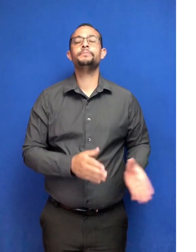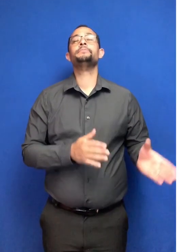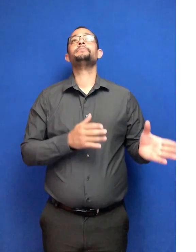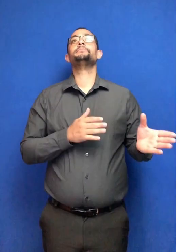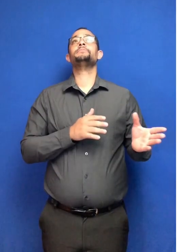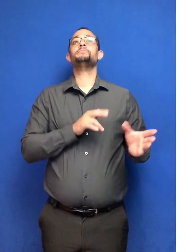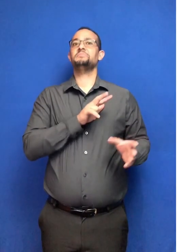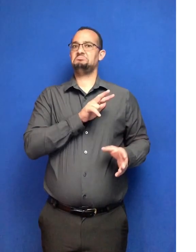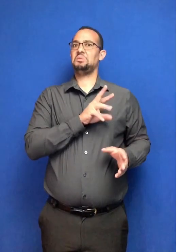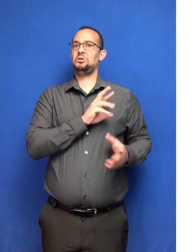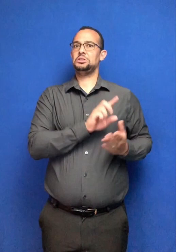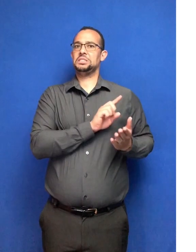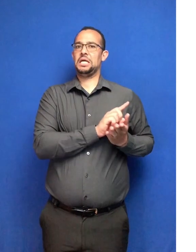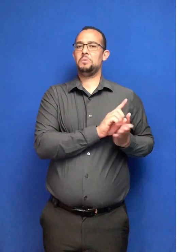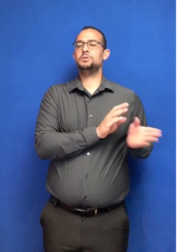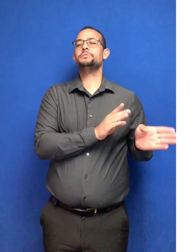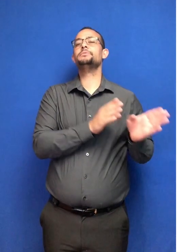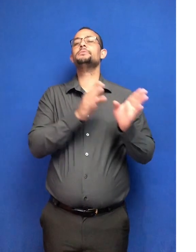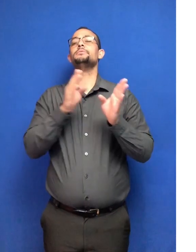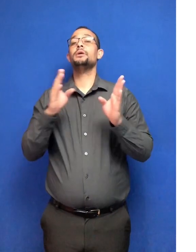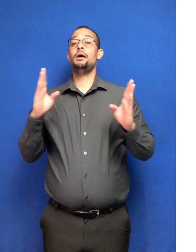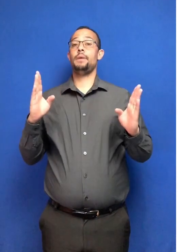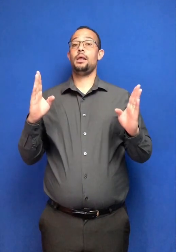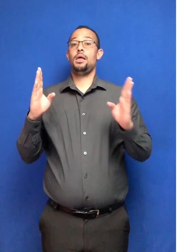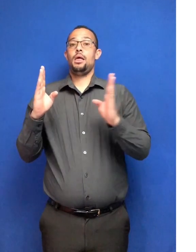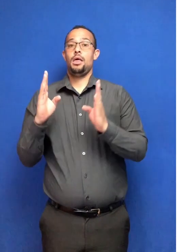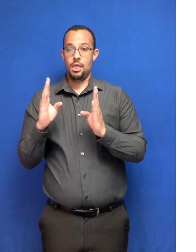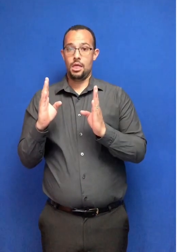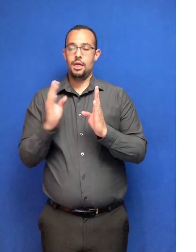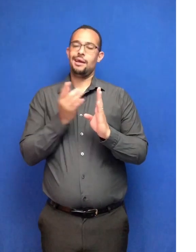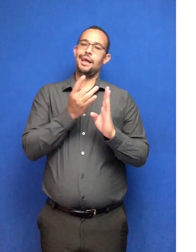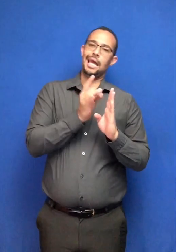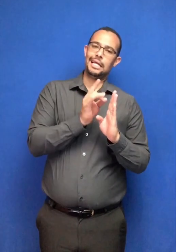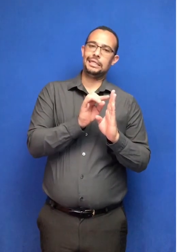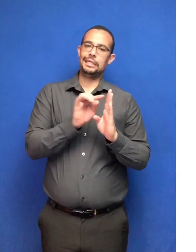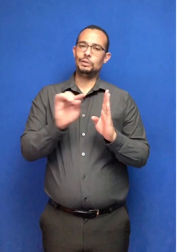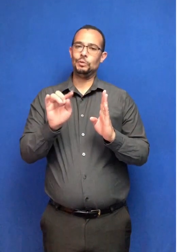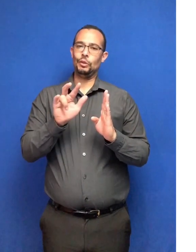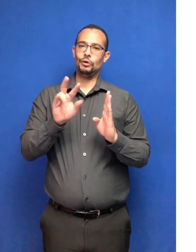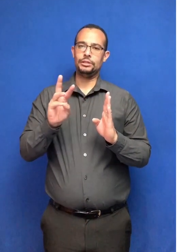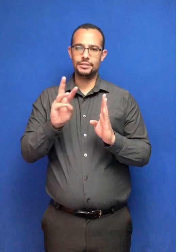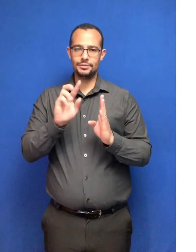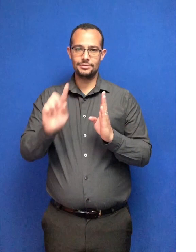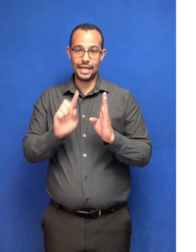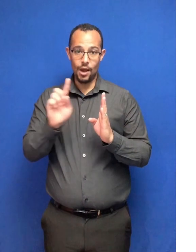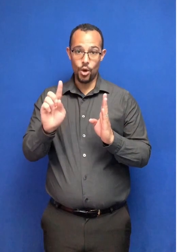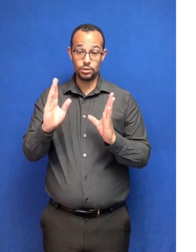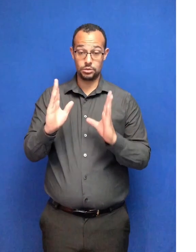As the storm gets closer, between 18 to 36 hours before it is to